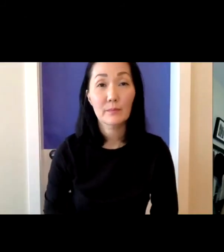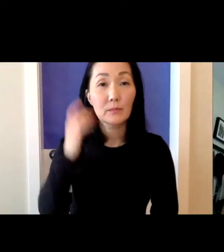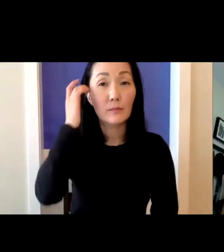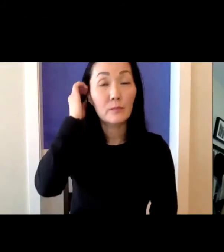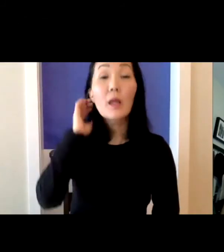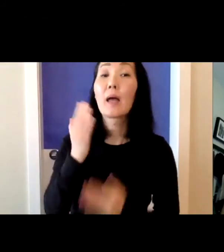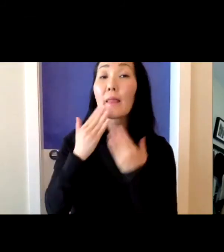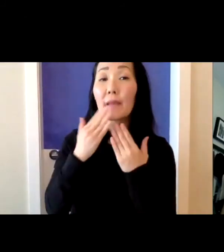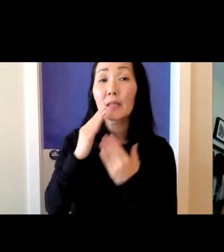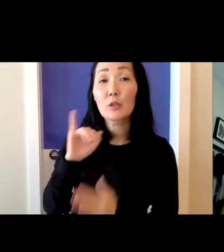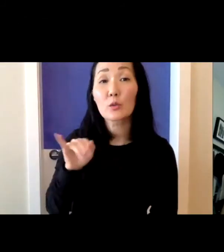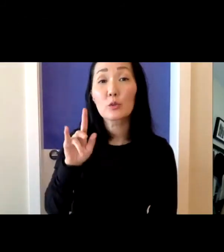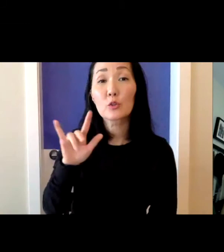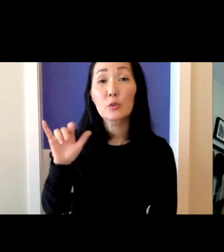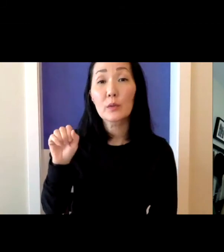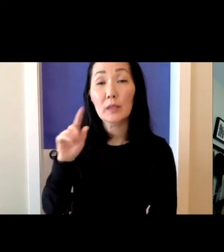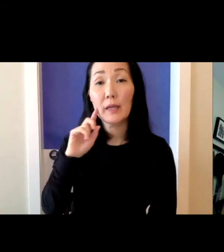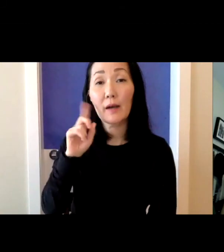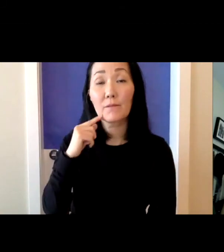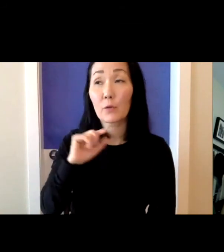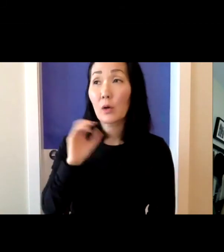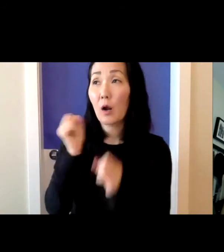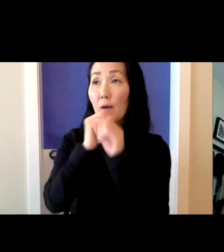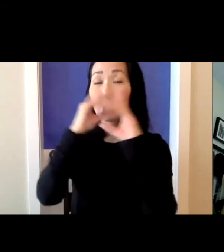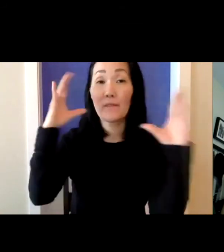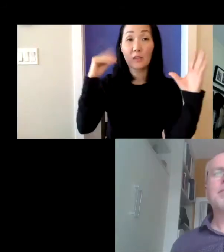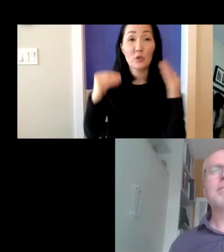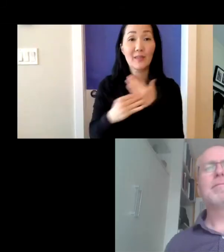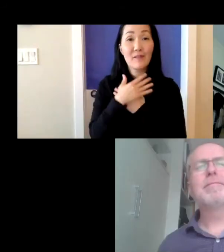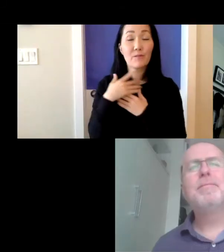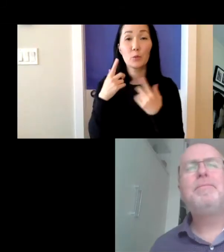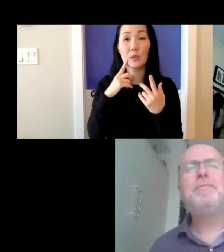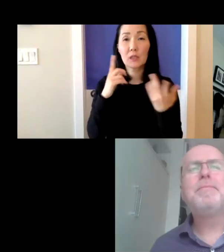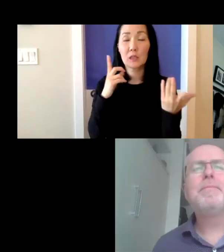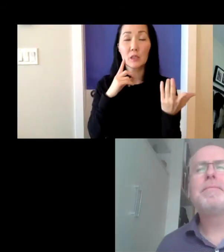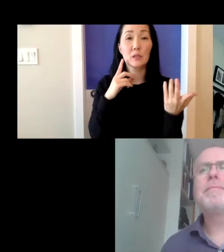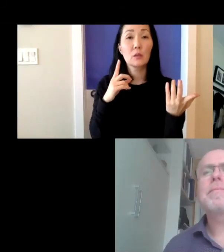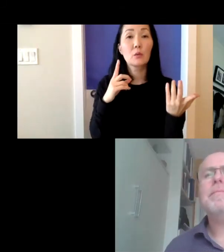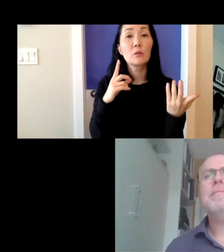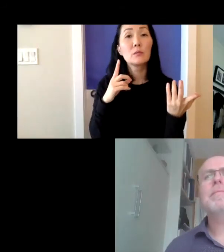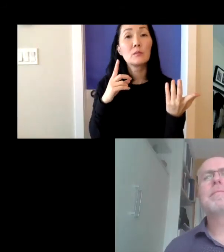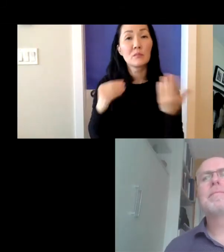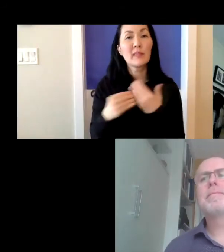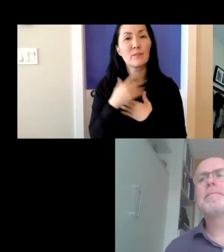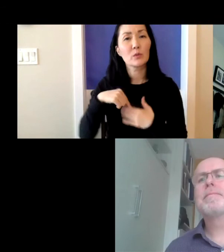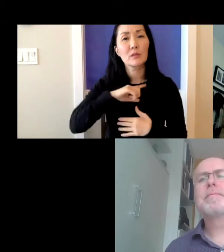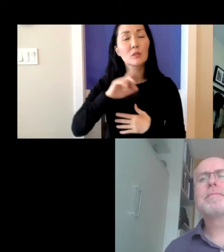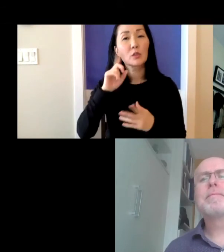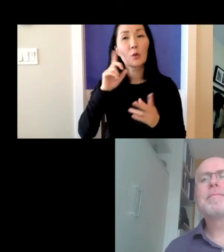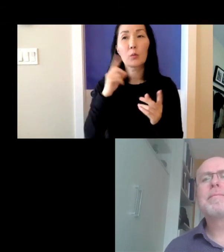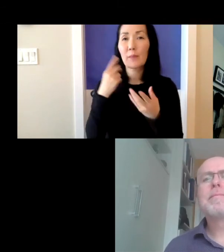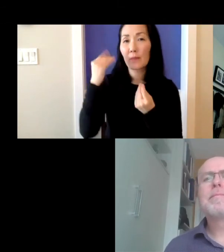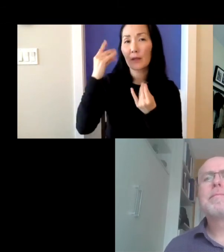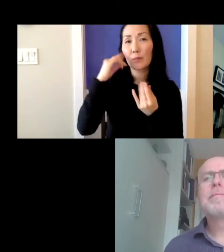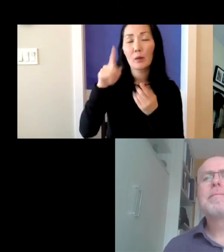Thank you, Julia, for, I think, expanding our notion of what it means for us to have a successful economy. And I think also what's at stake if